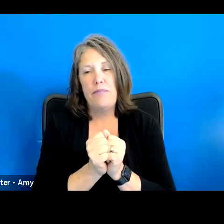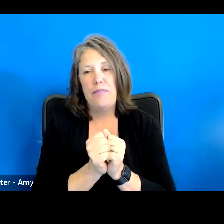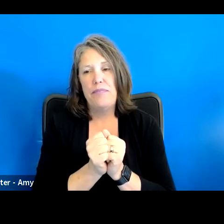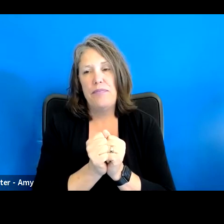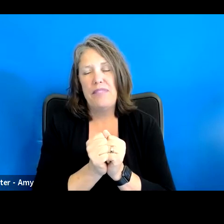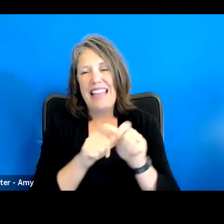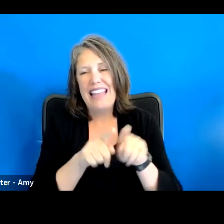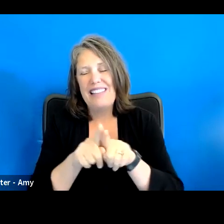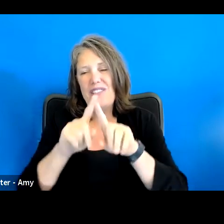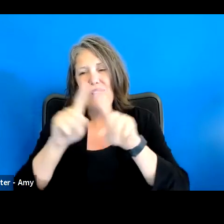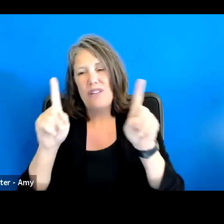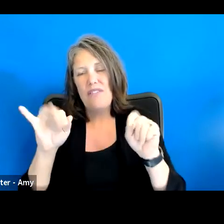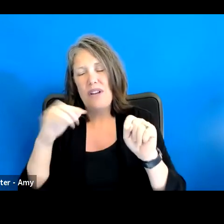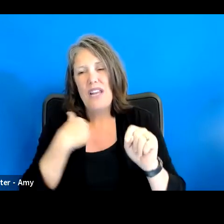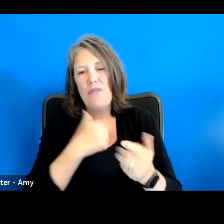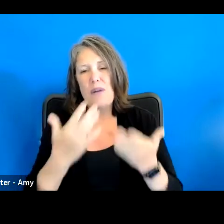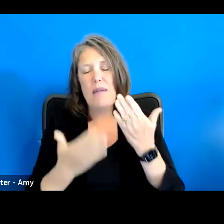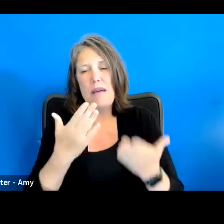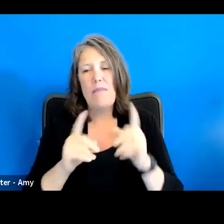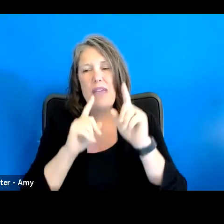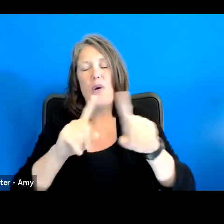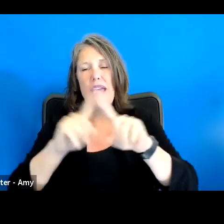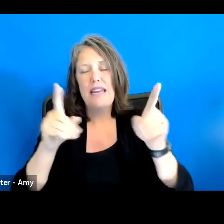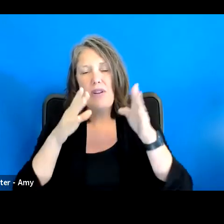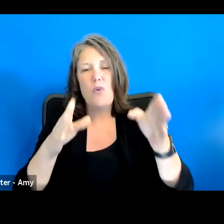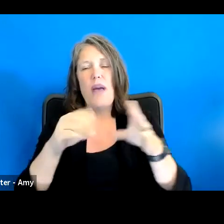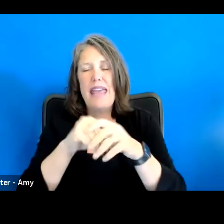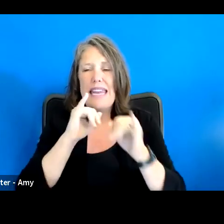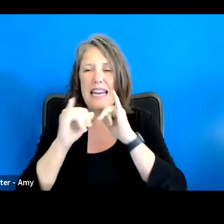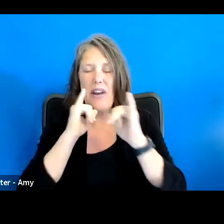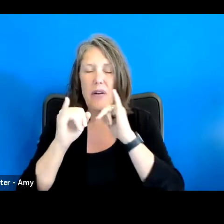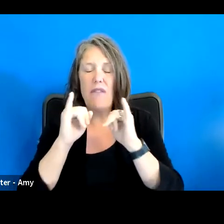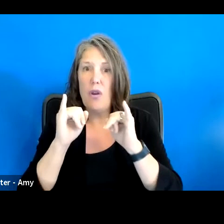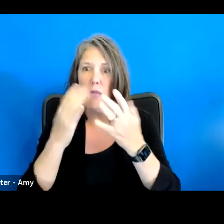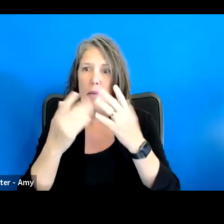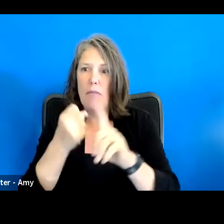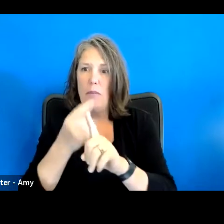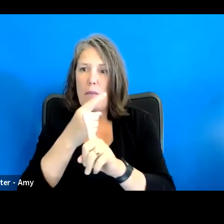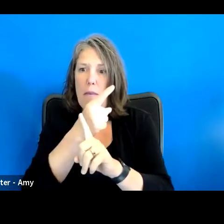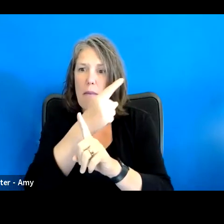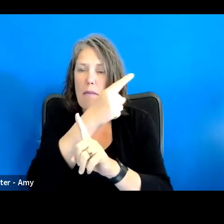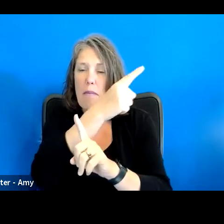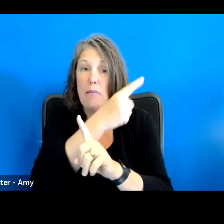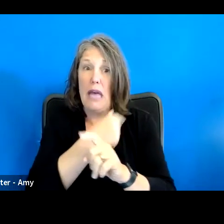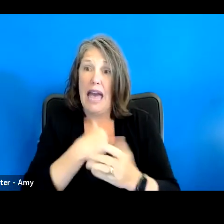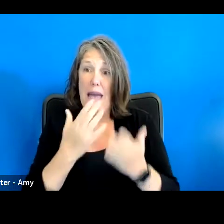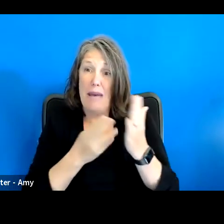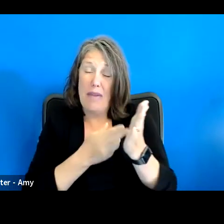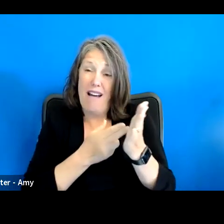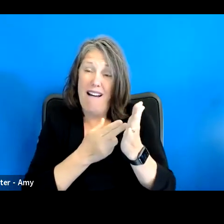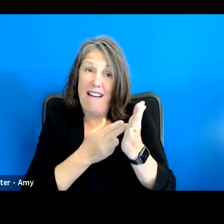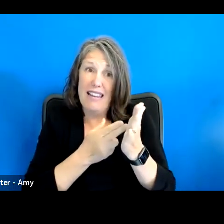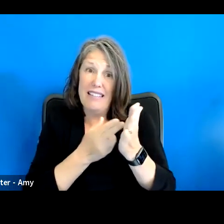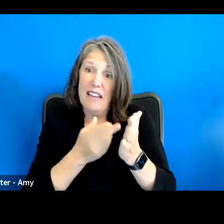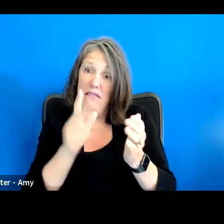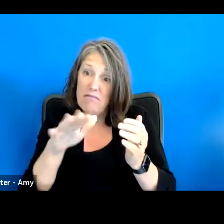it's also different if we might be going a different way in an interview that I wasn't expecting. I might be honest and give people the chance